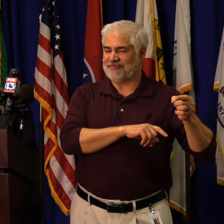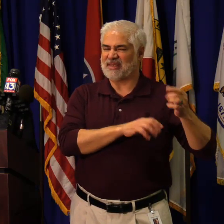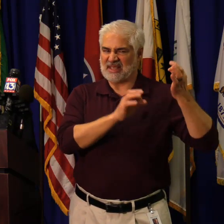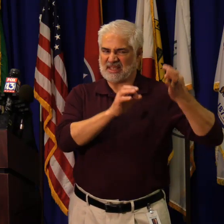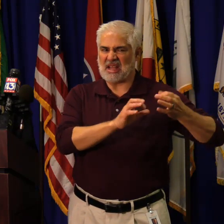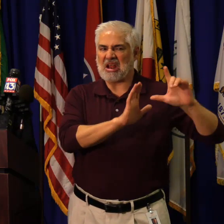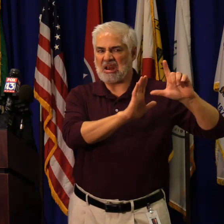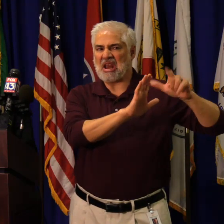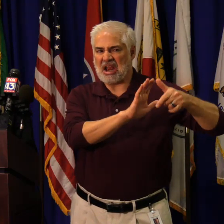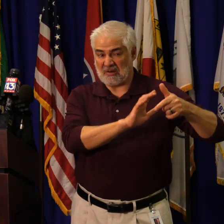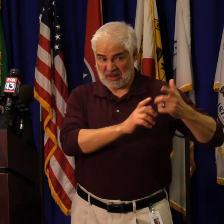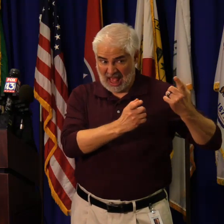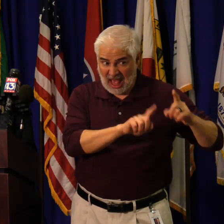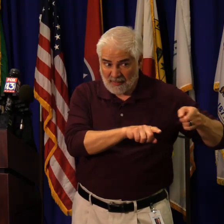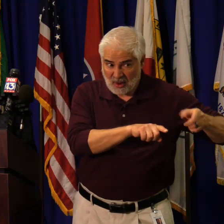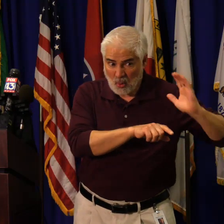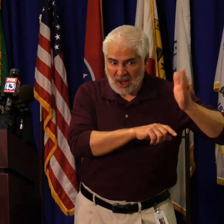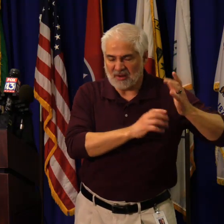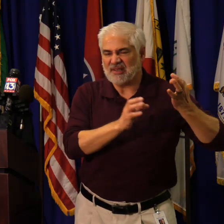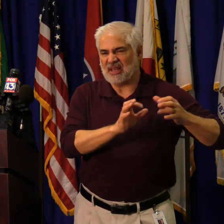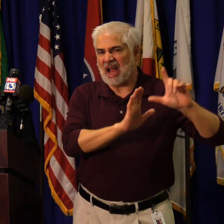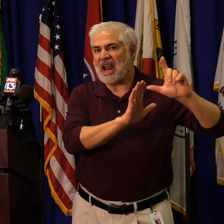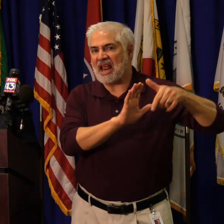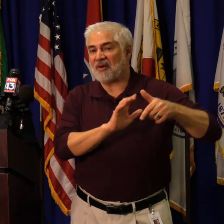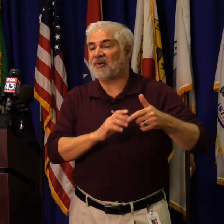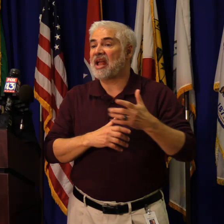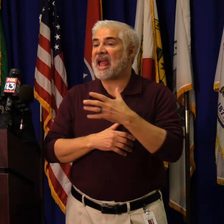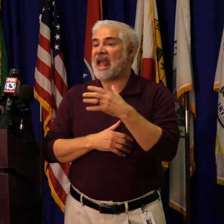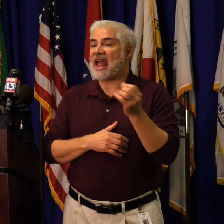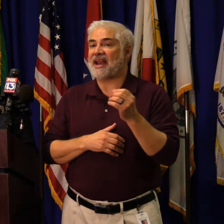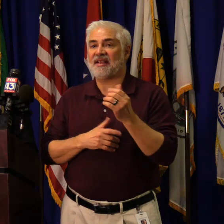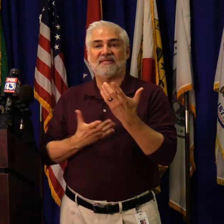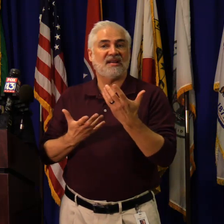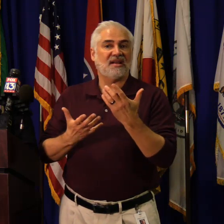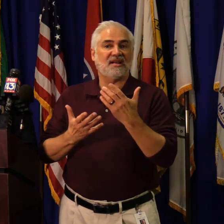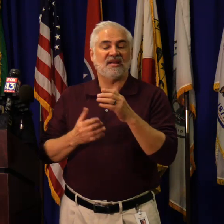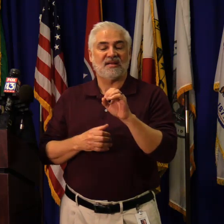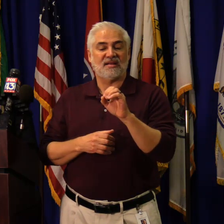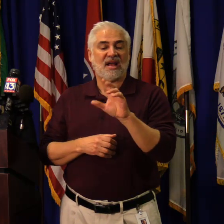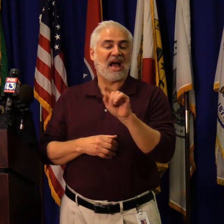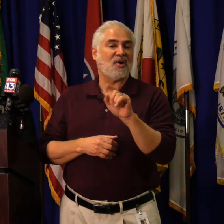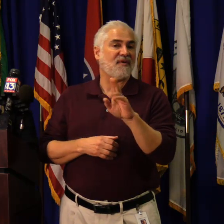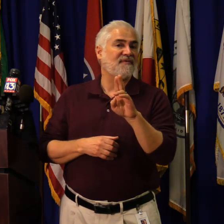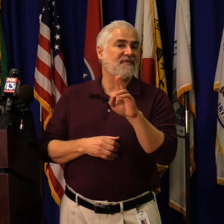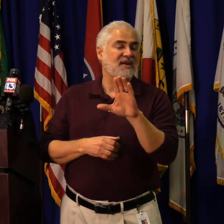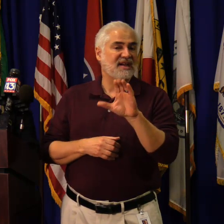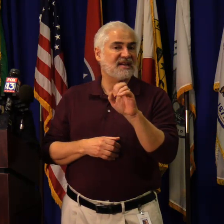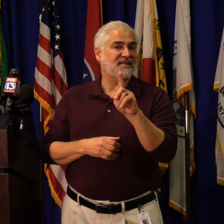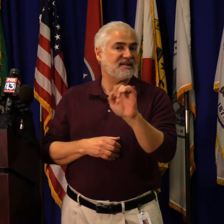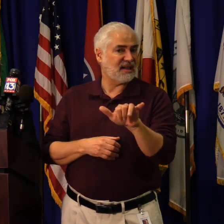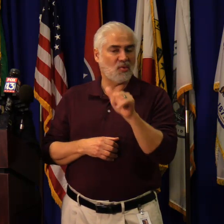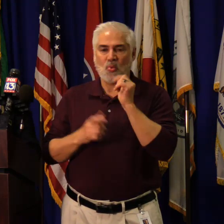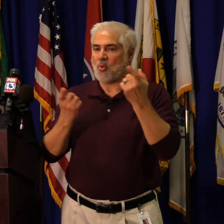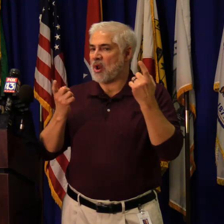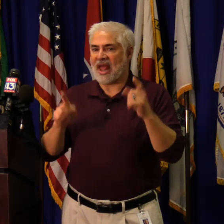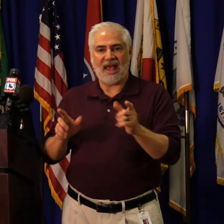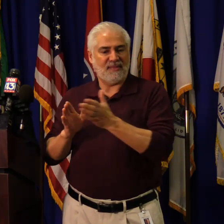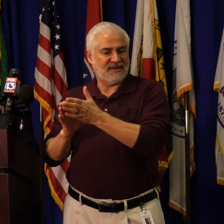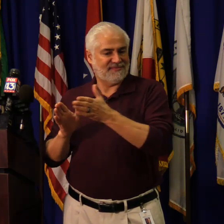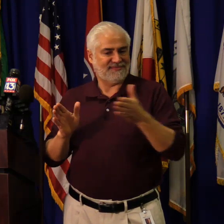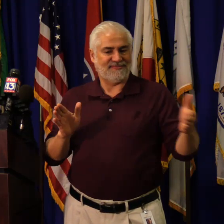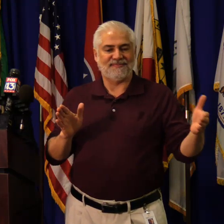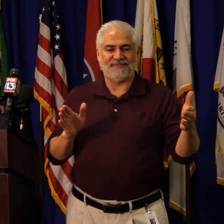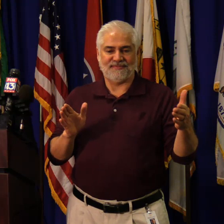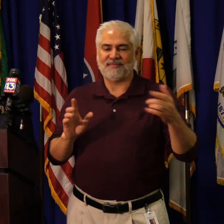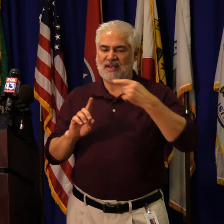But any and all defendants who are out of custody and have a court date in April should be on notice that that will not happen. And